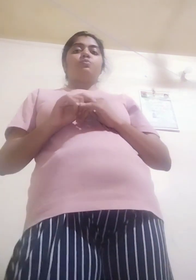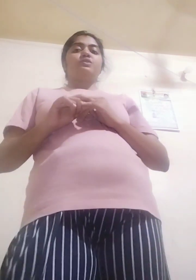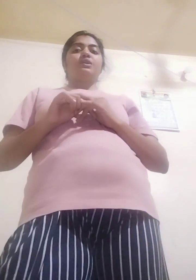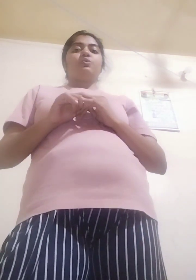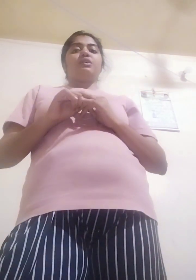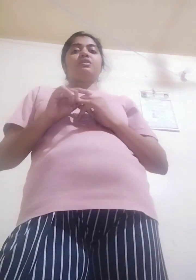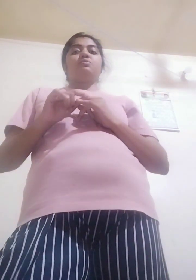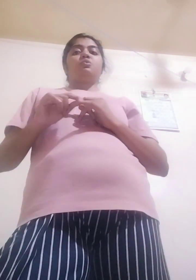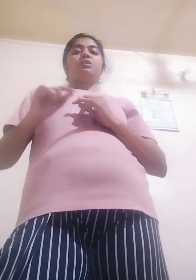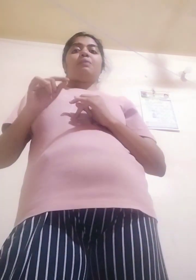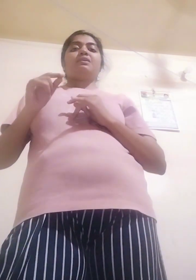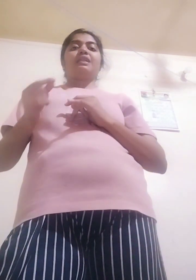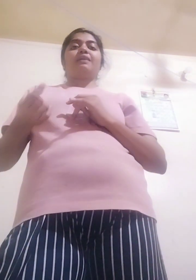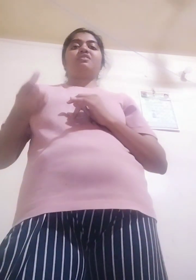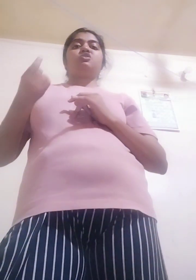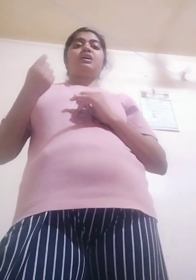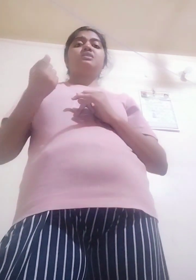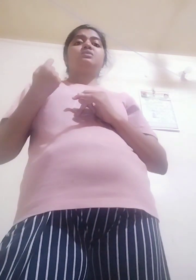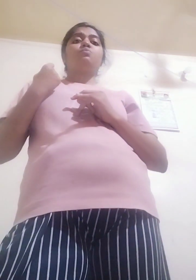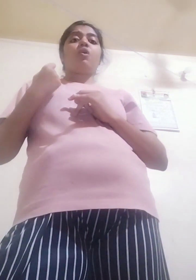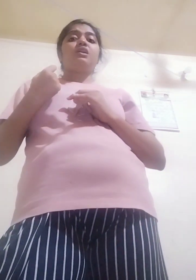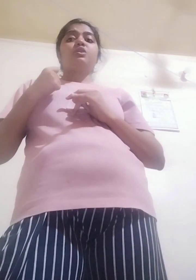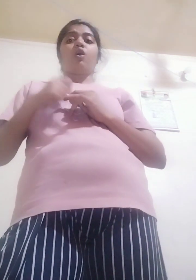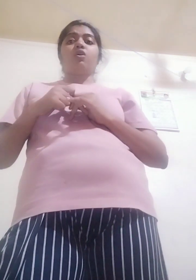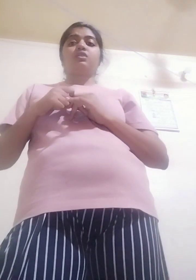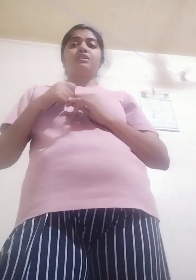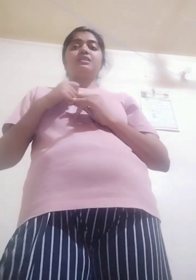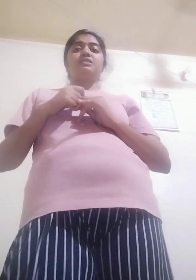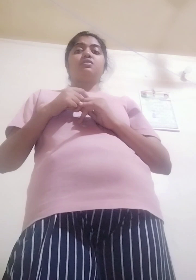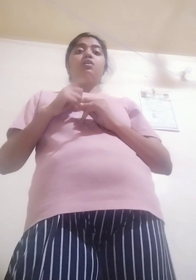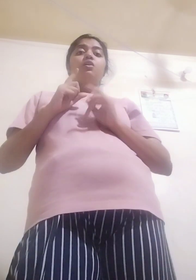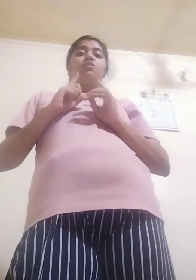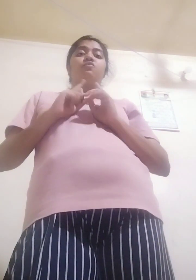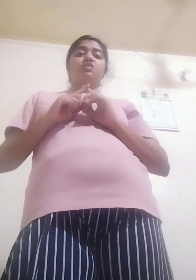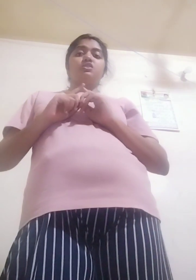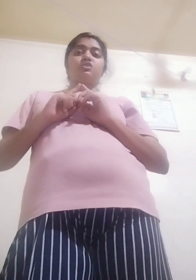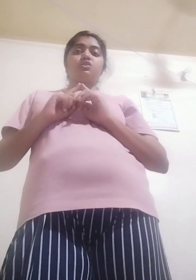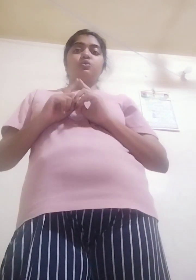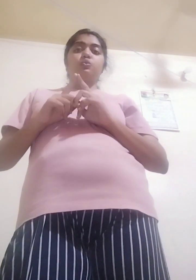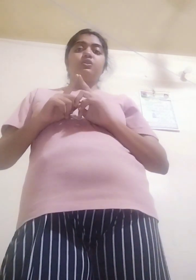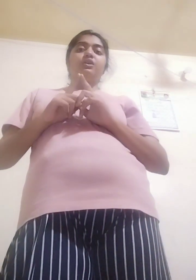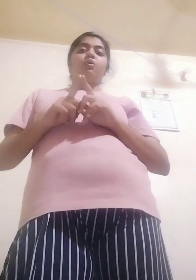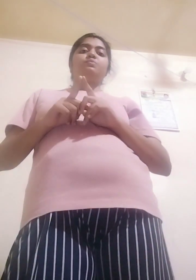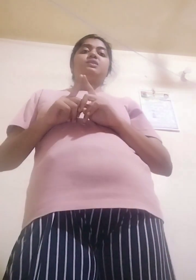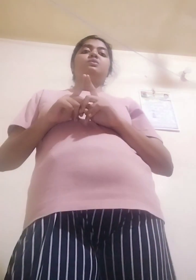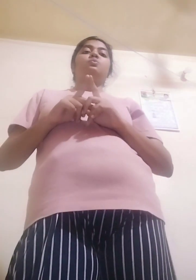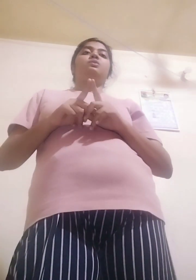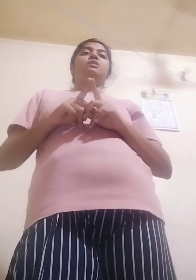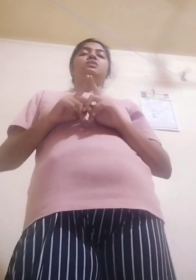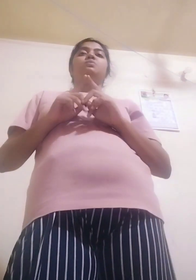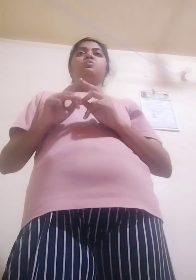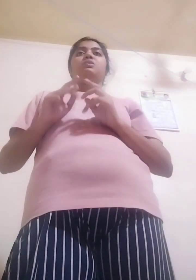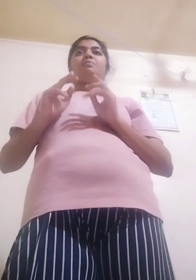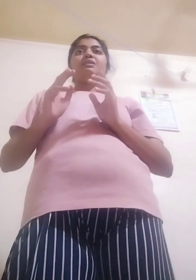object oriented programming language, and Smalltalk is the first truly object oriented programming